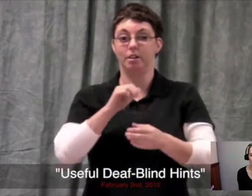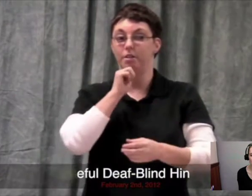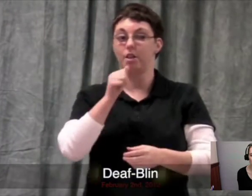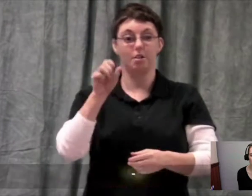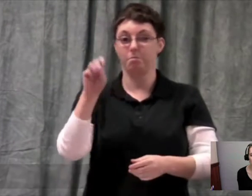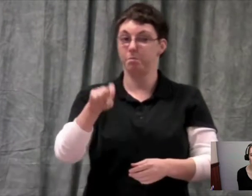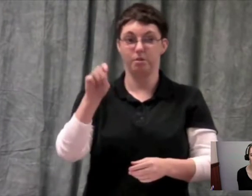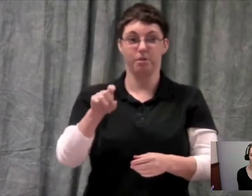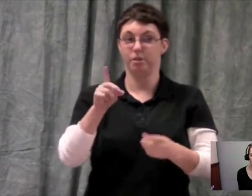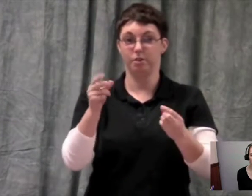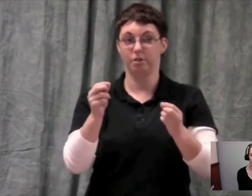deaf-blind.